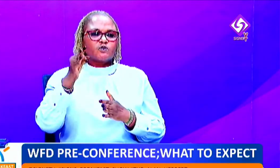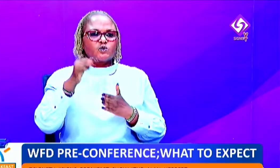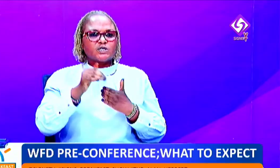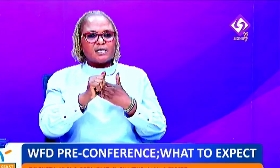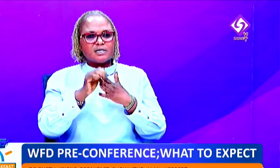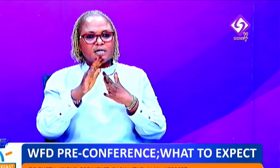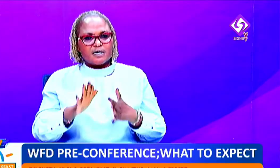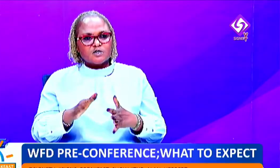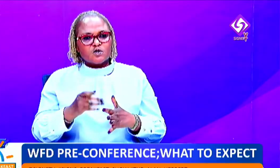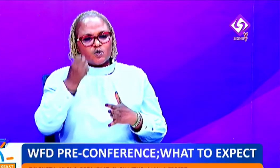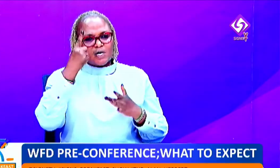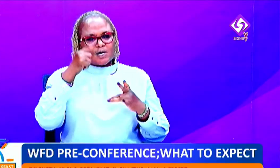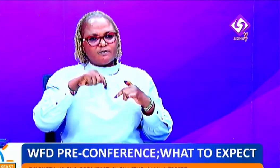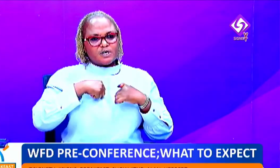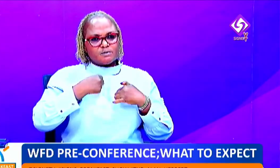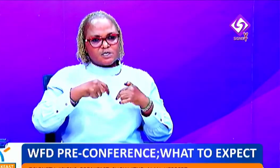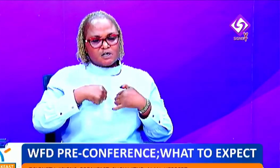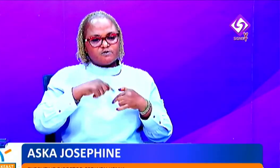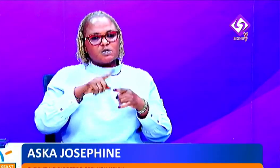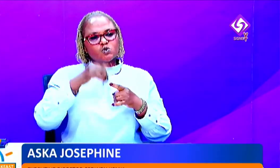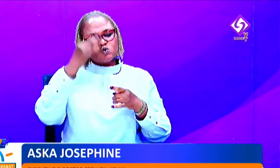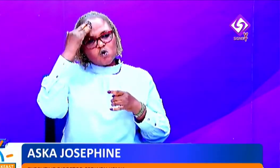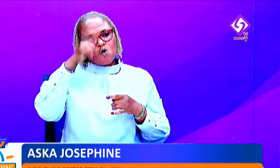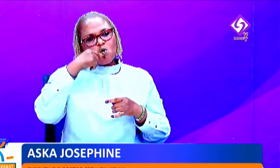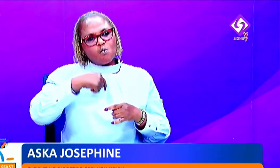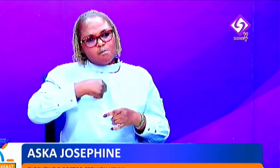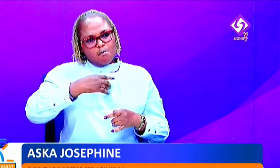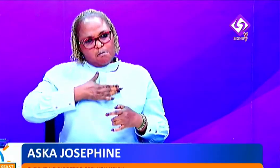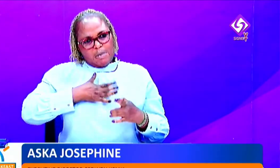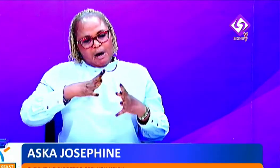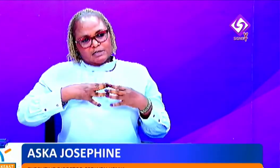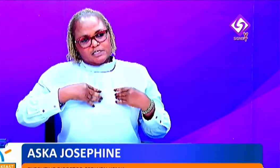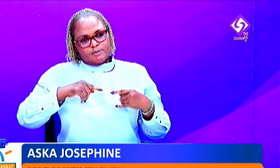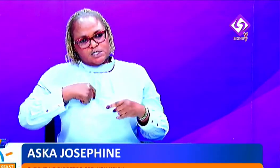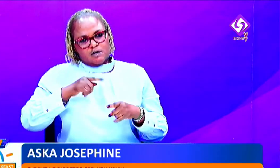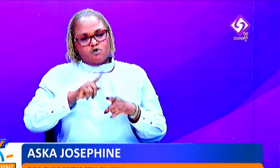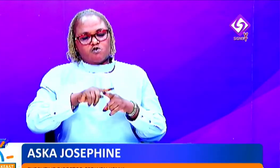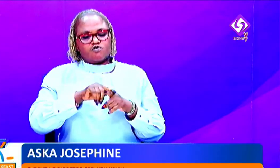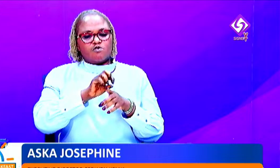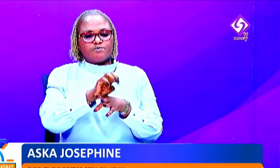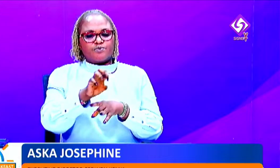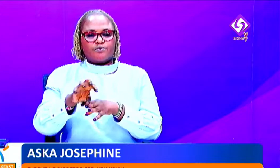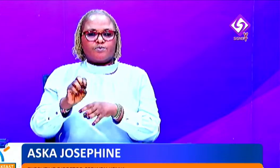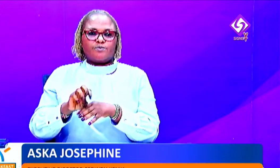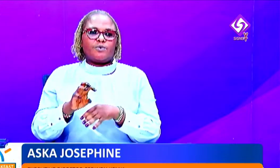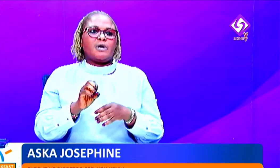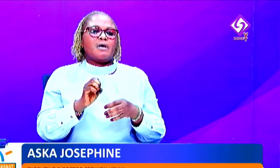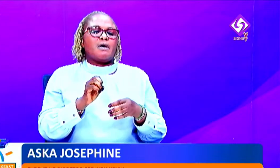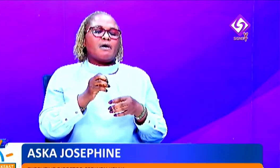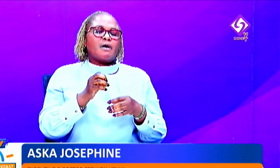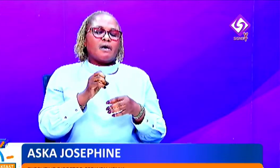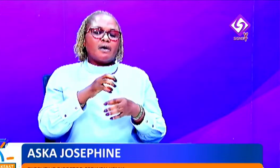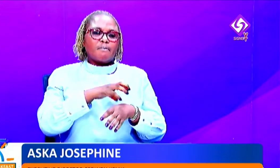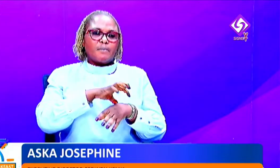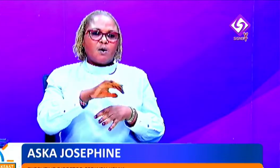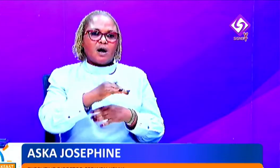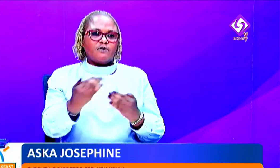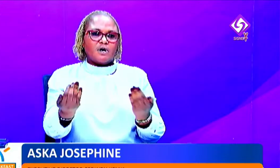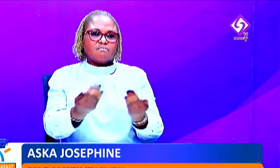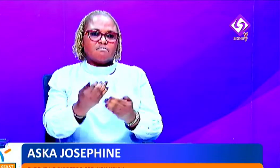deaf adolescents to be future leaders, to understand themselves, and even to do leadership. So through these mentorship programs,